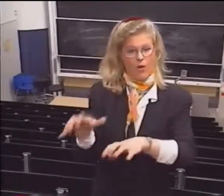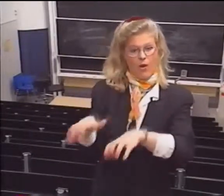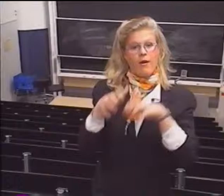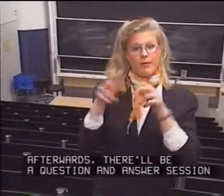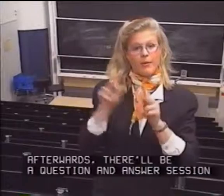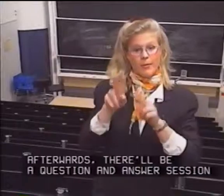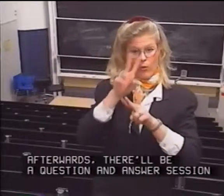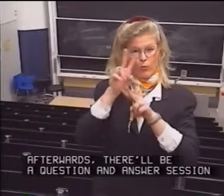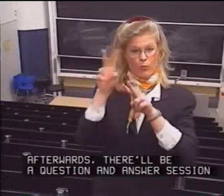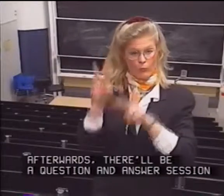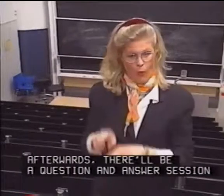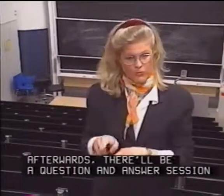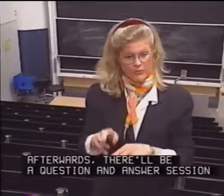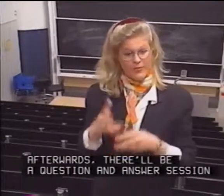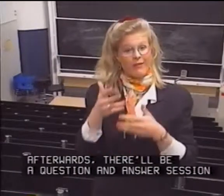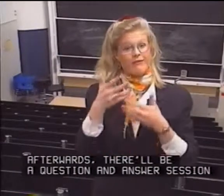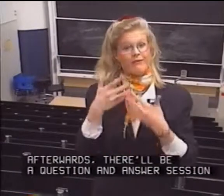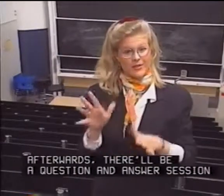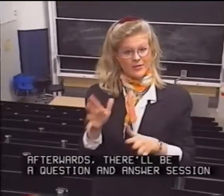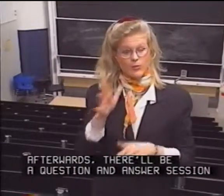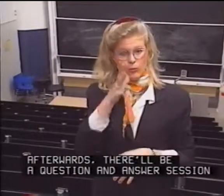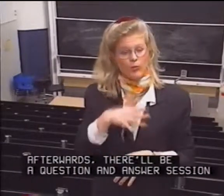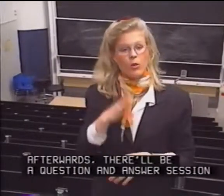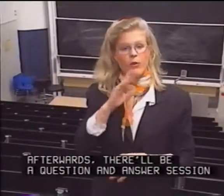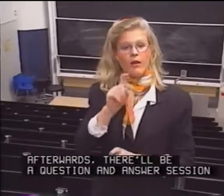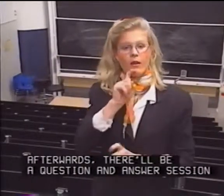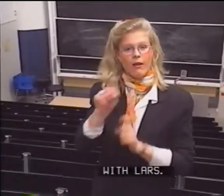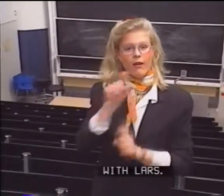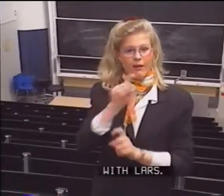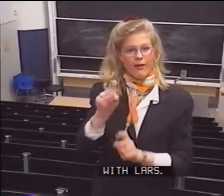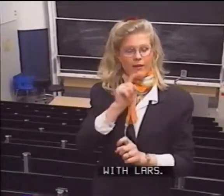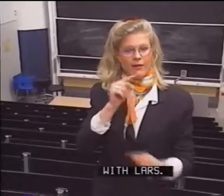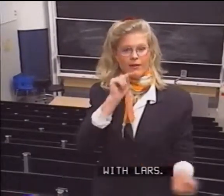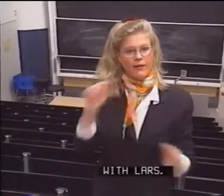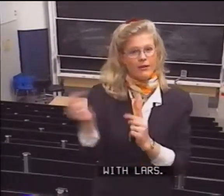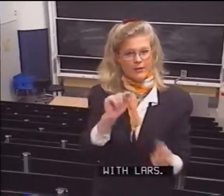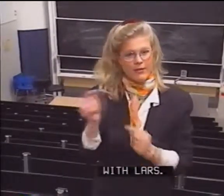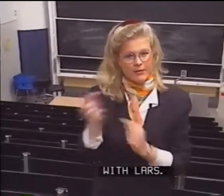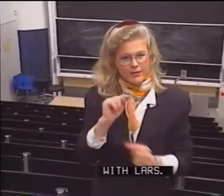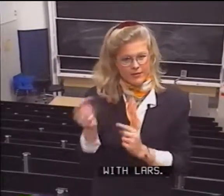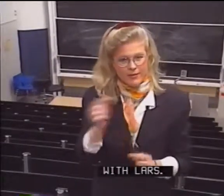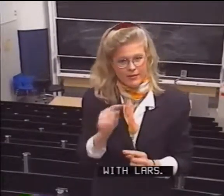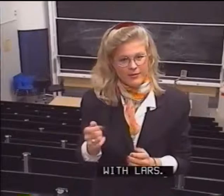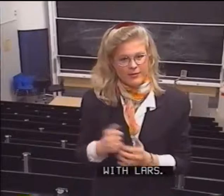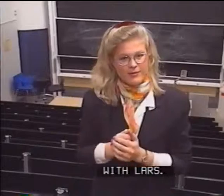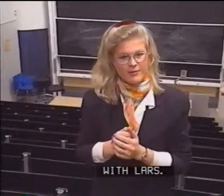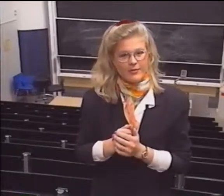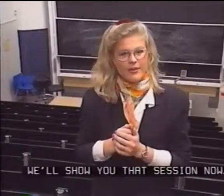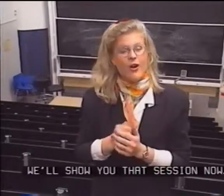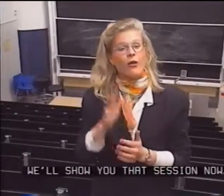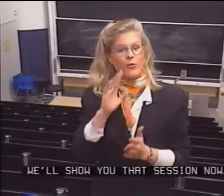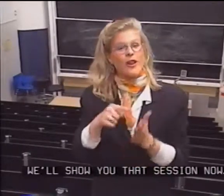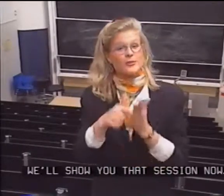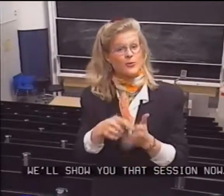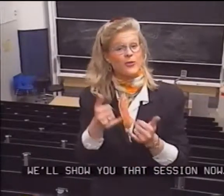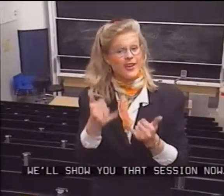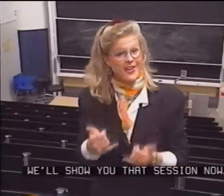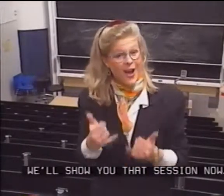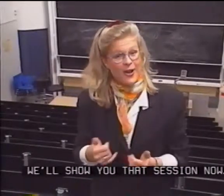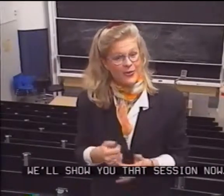Afterwards, there will be a question and answer session with Lars. We'll show you that session now.